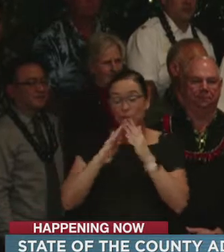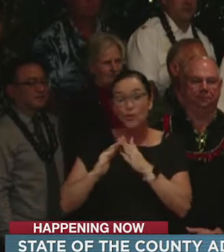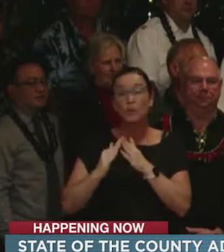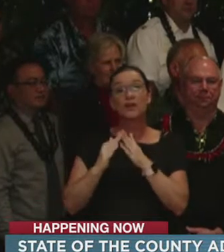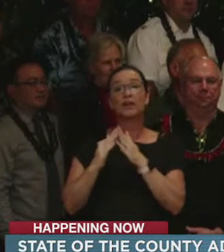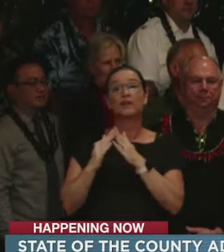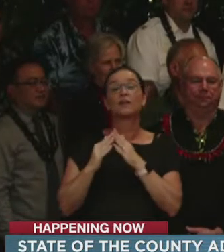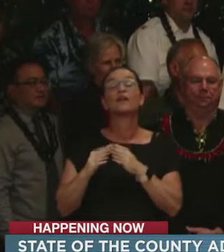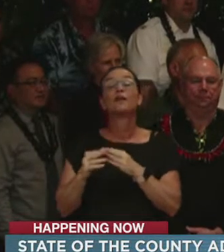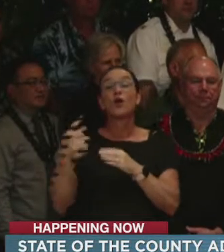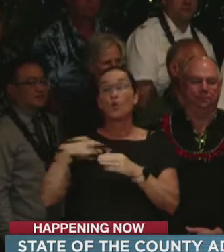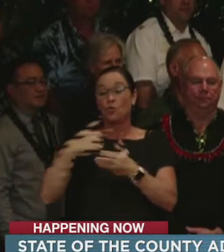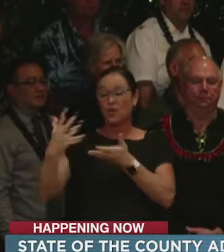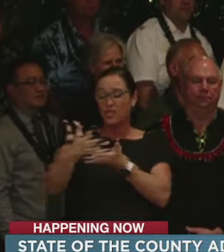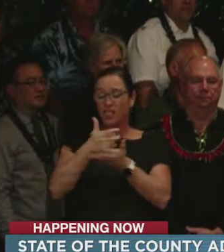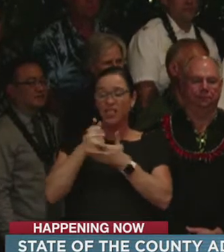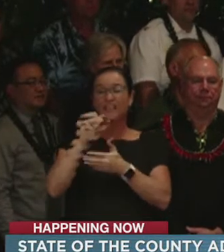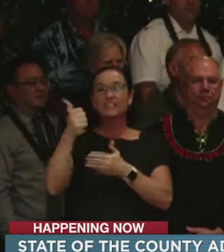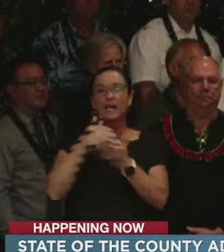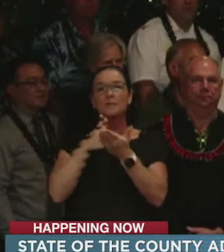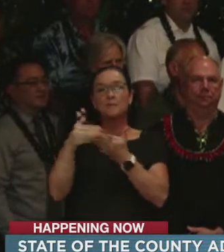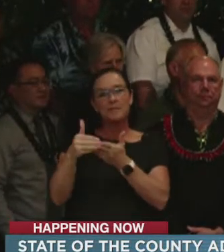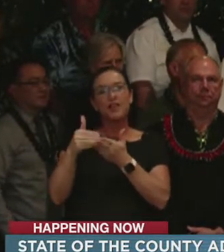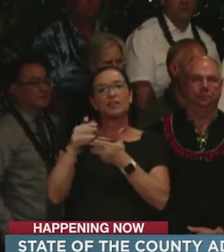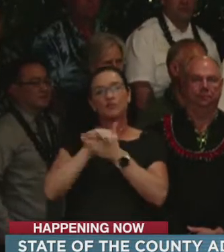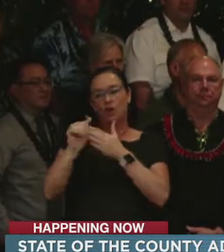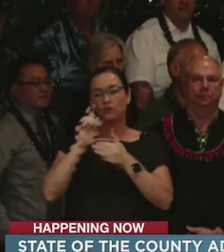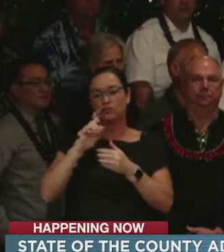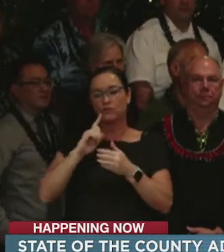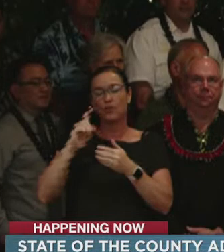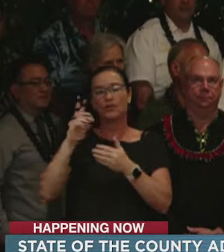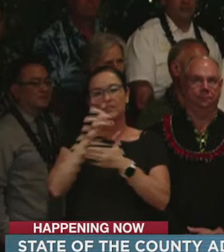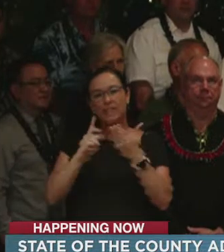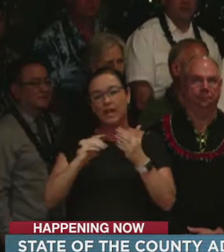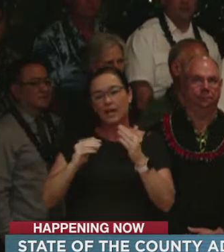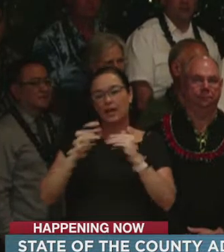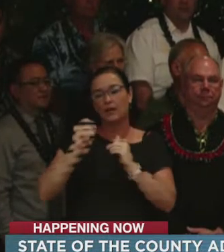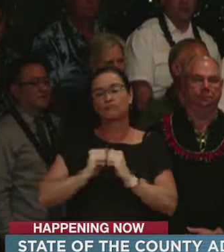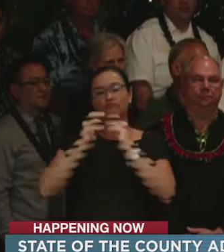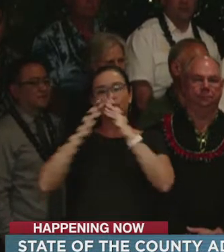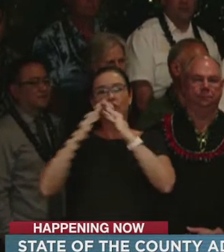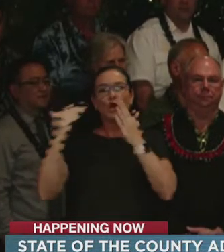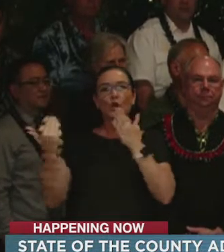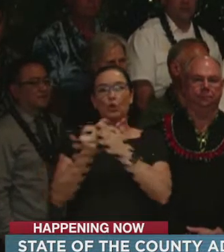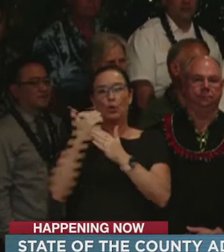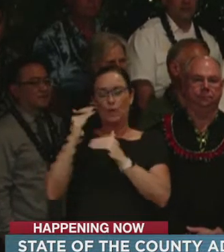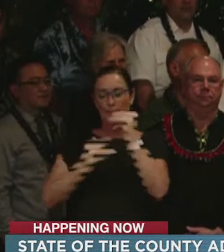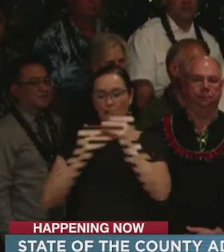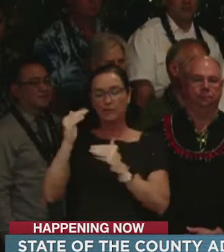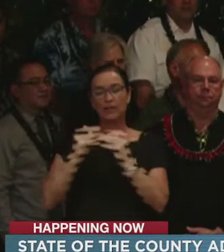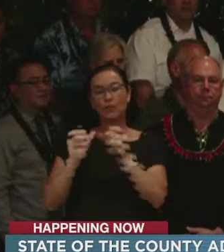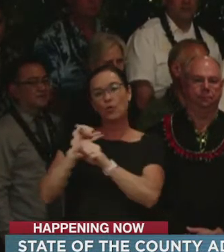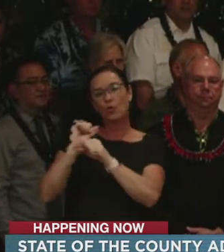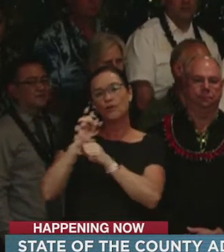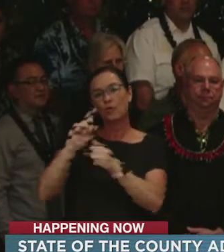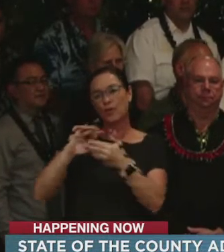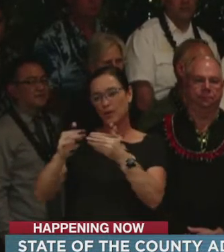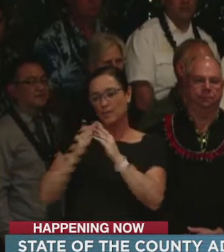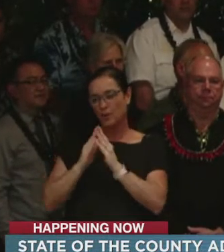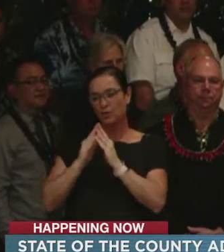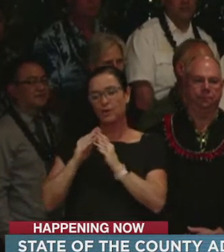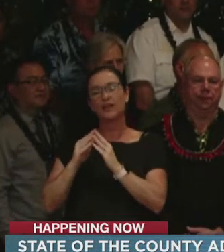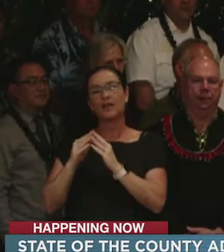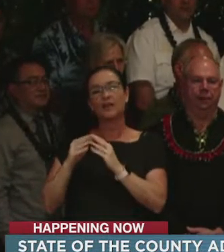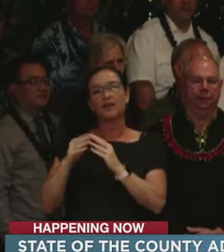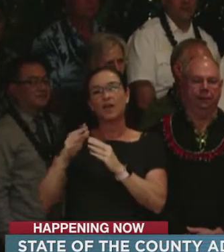to raise $10 million to design and build a new facility, one that will work with the community to ensure a facility that meets their